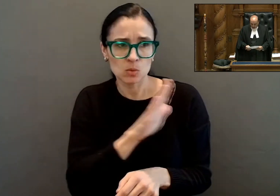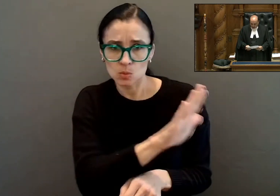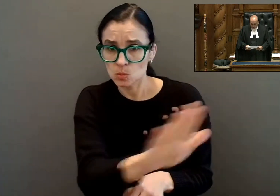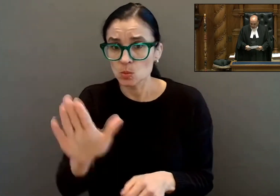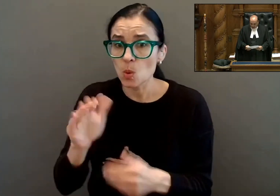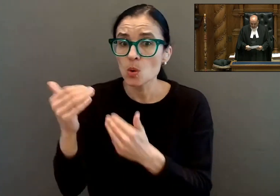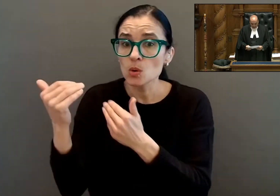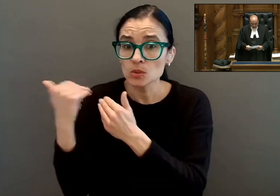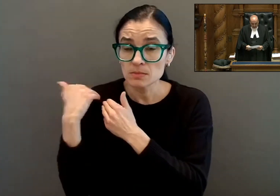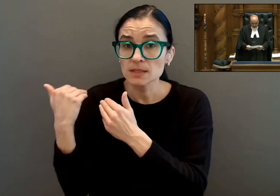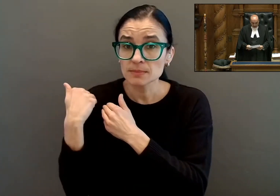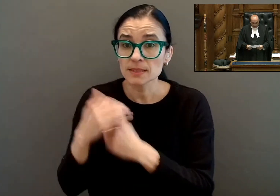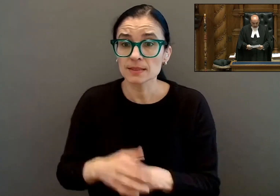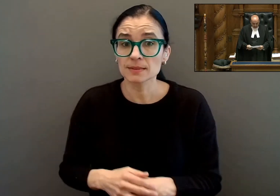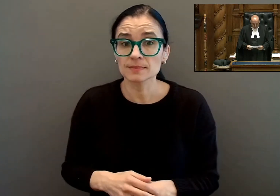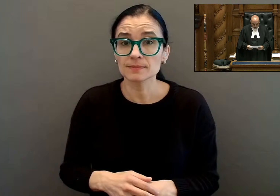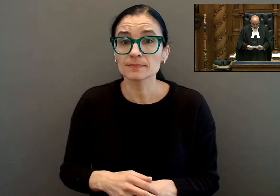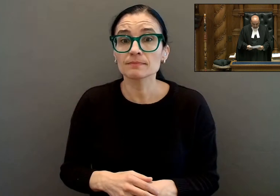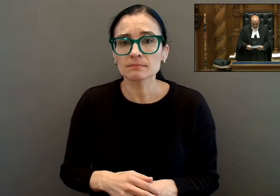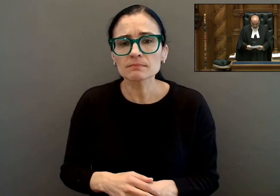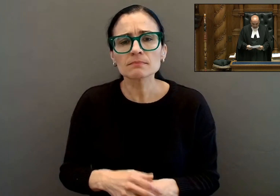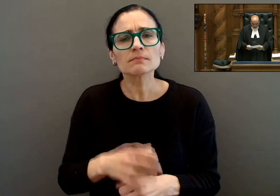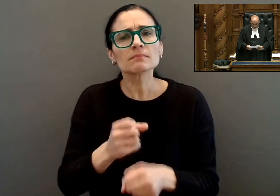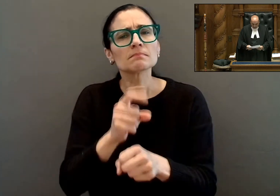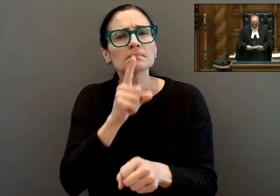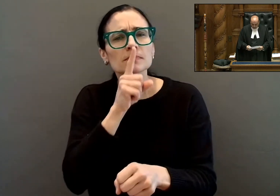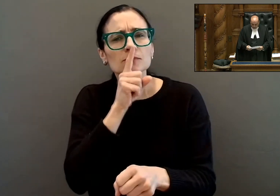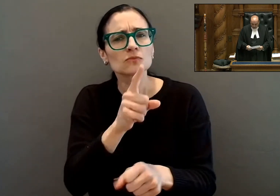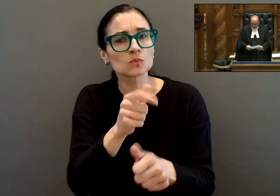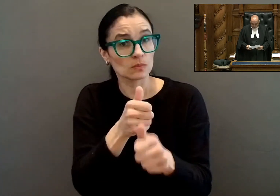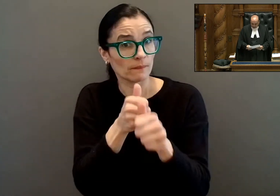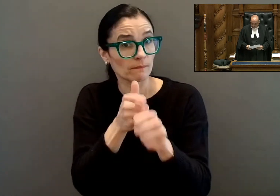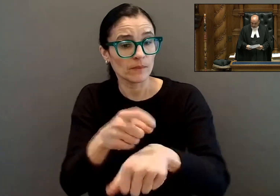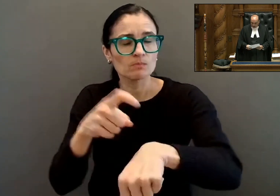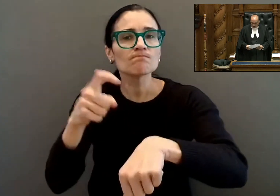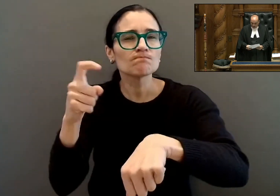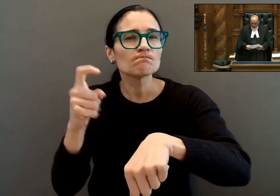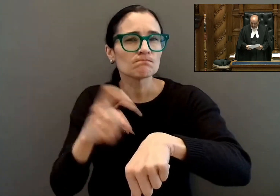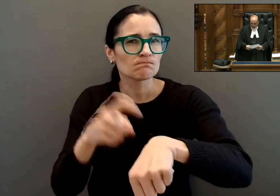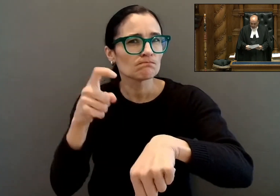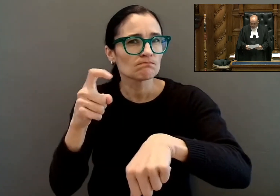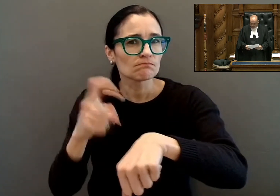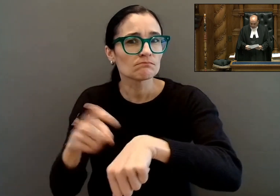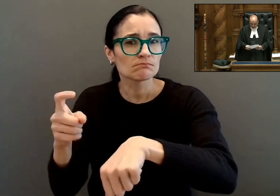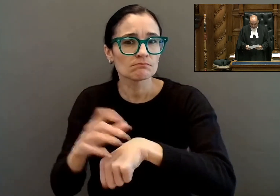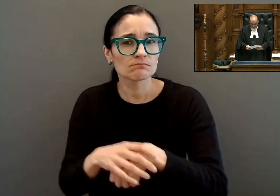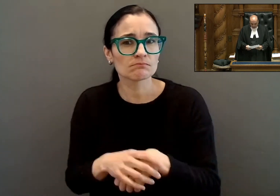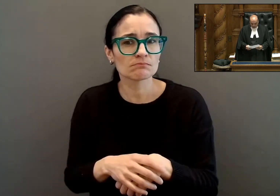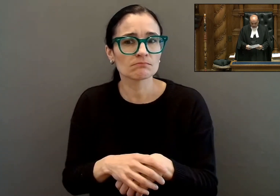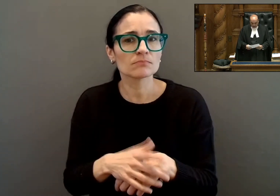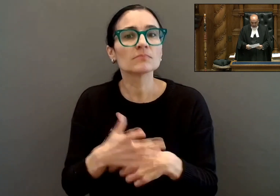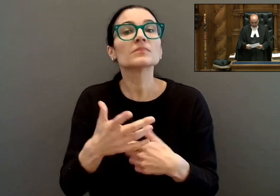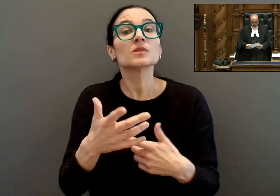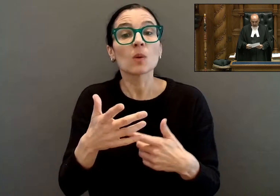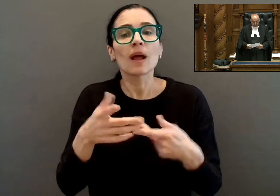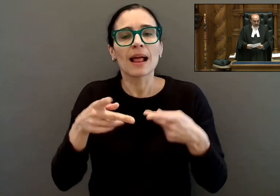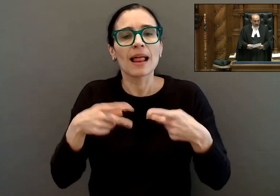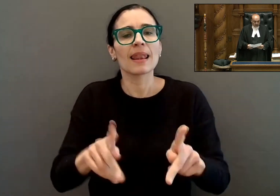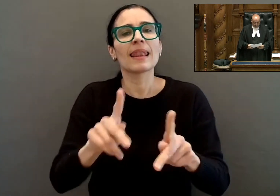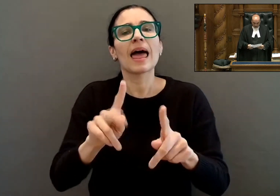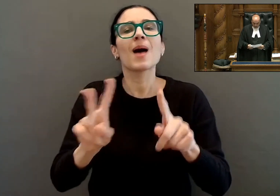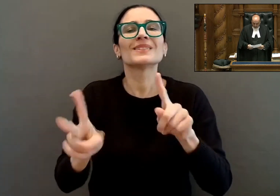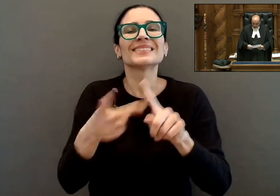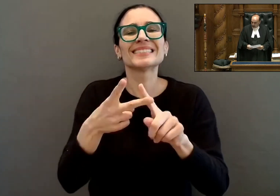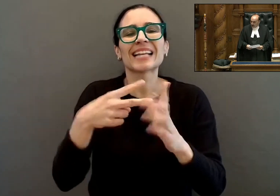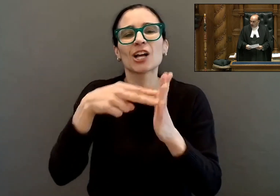that appropriate timelines are met to enable second reading debate of private members' bills during private members'